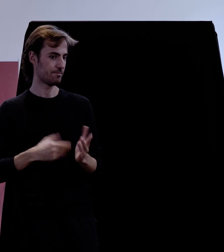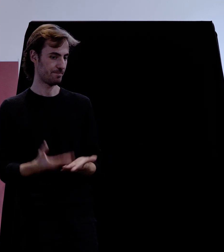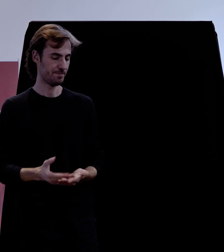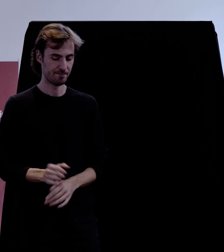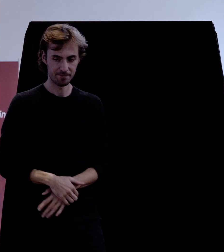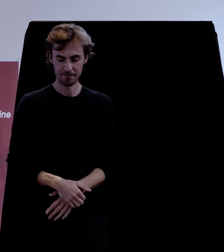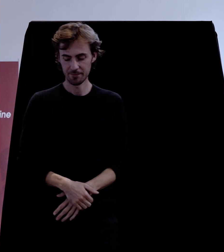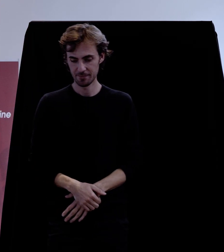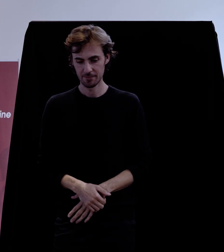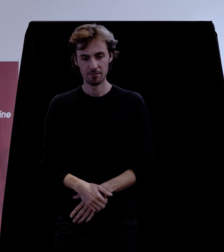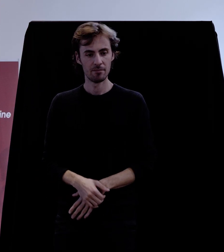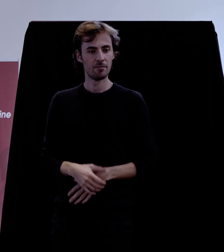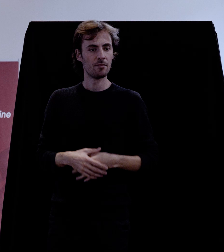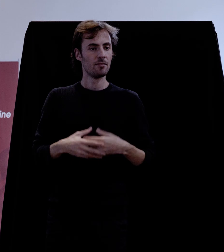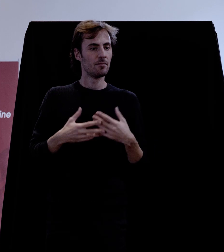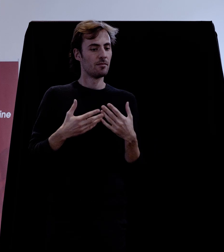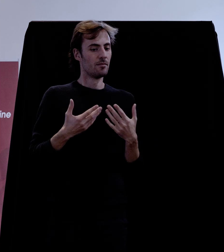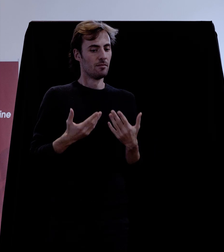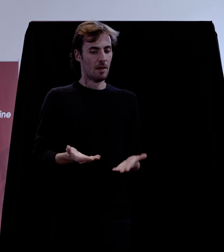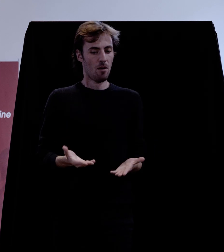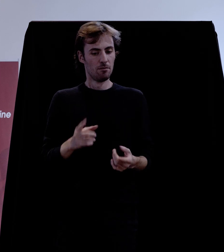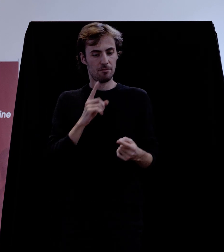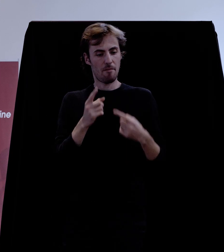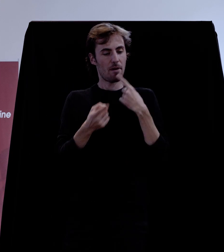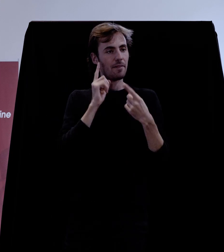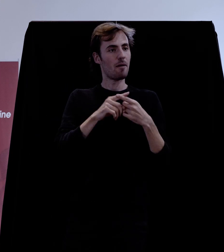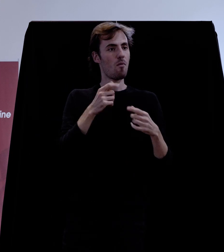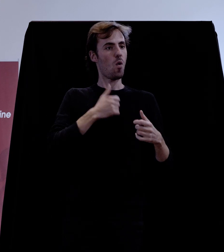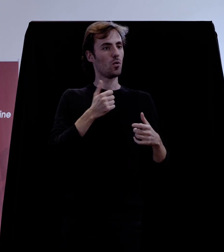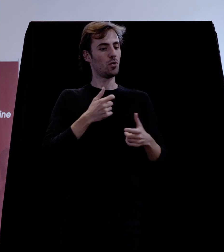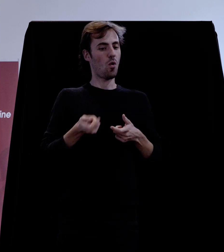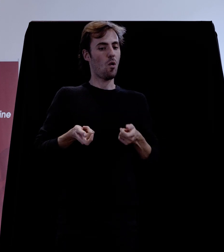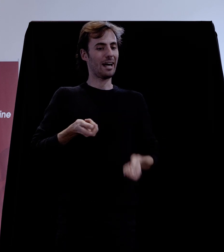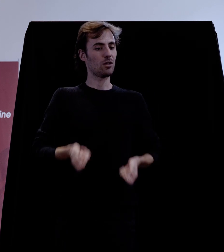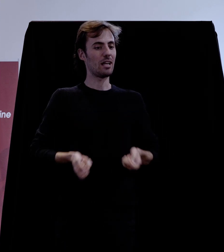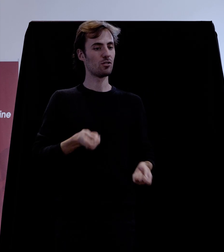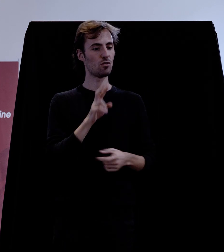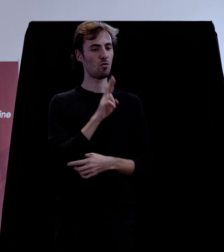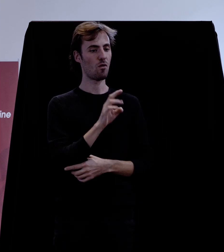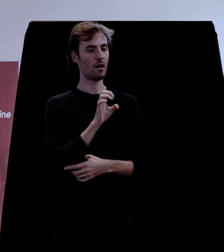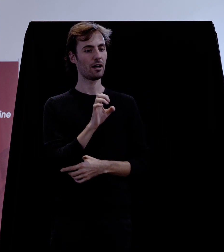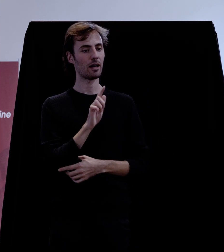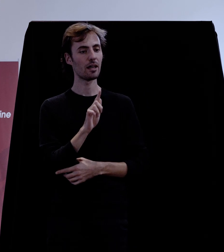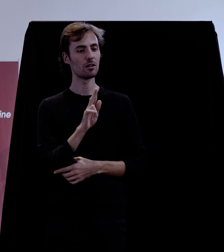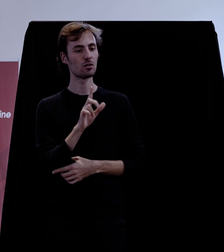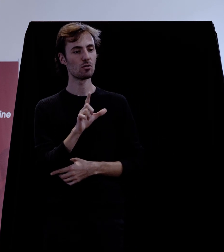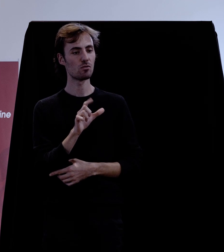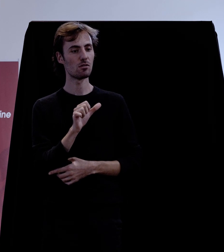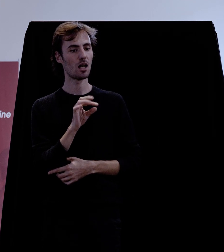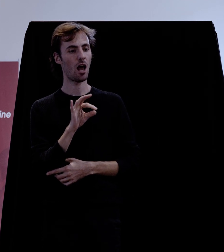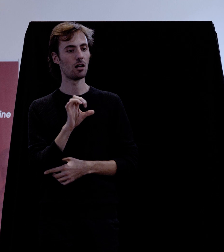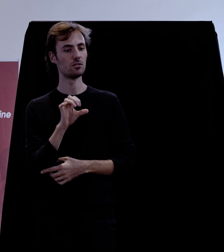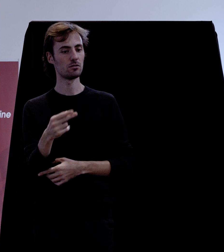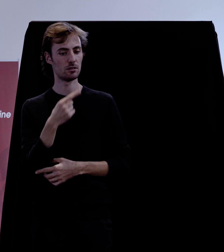Here's a definition: the primarily voluntary regulation of cognition or thought, behavior, emotion,